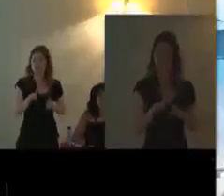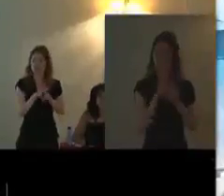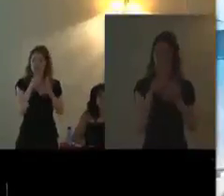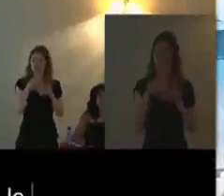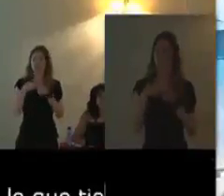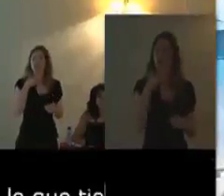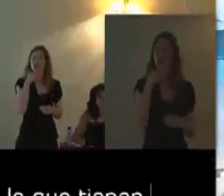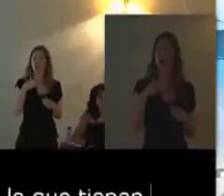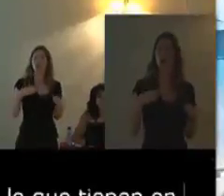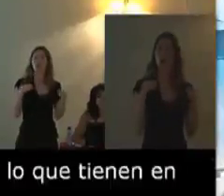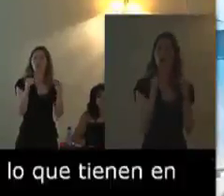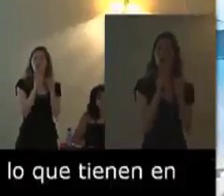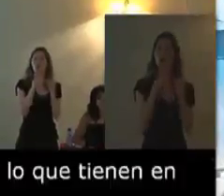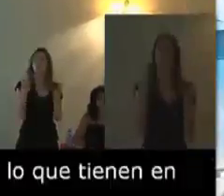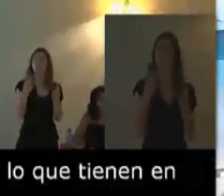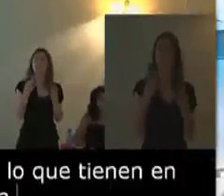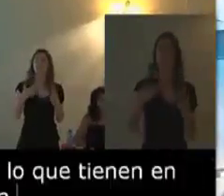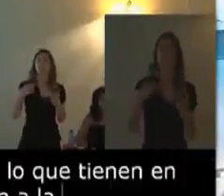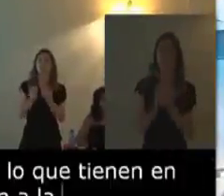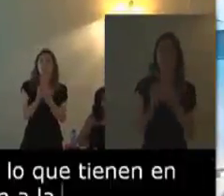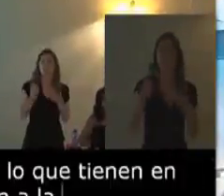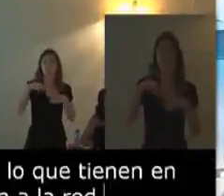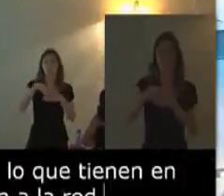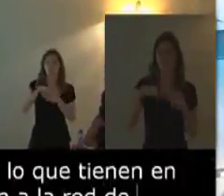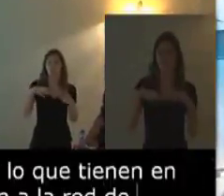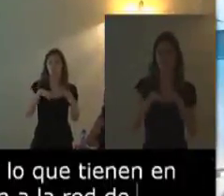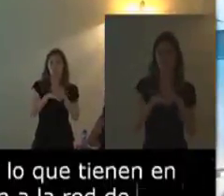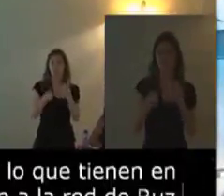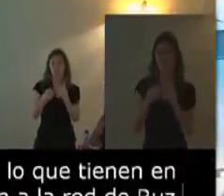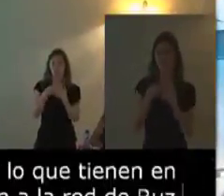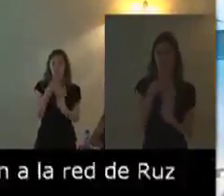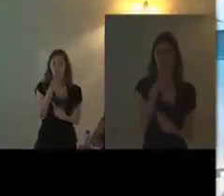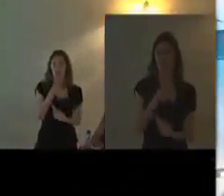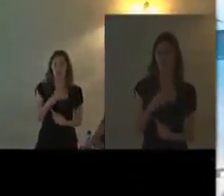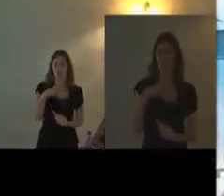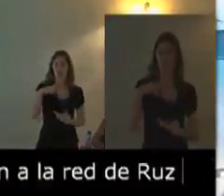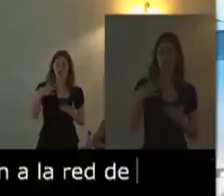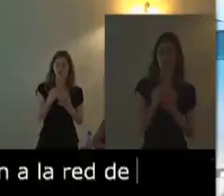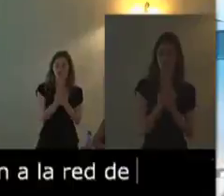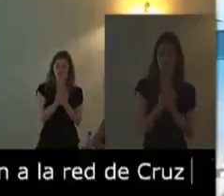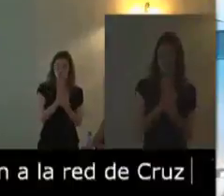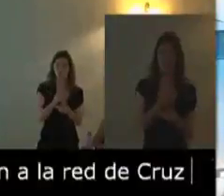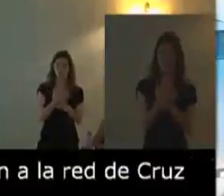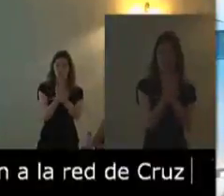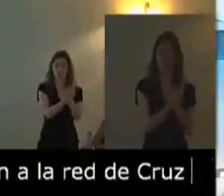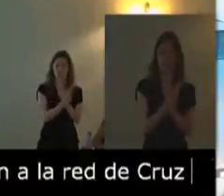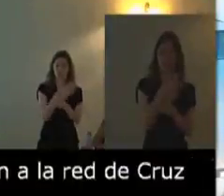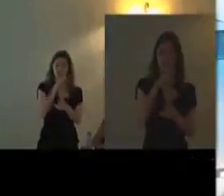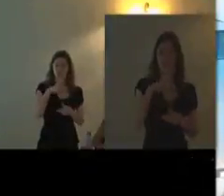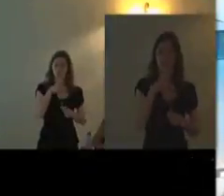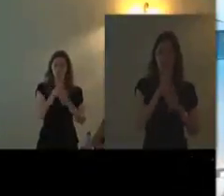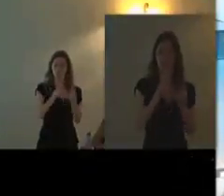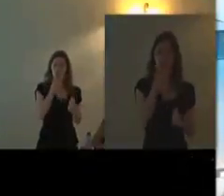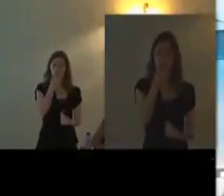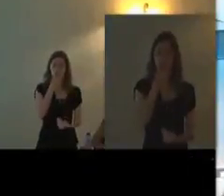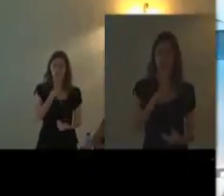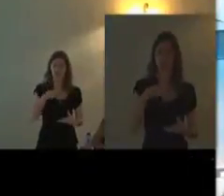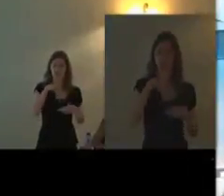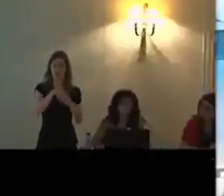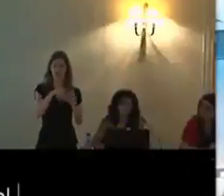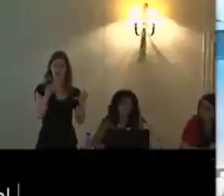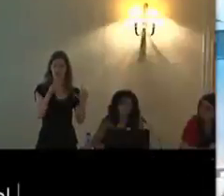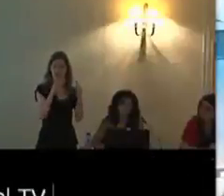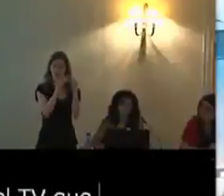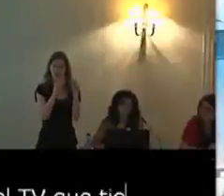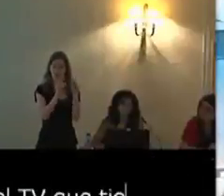have in common the fact that they belong to this virtual network, Red Cross's virtual network. It's very easy to use, it's user friendly,